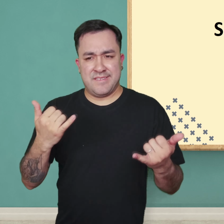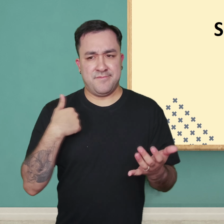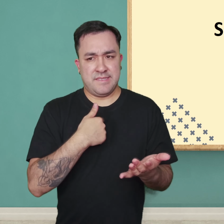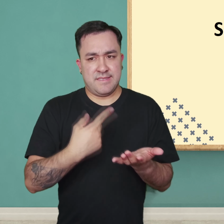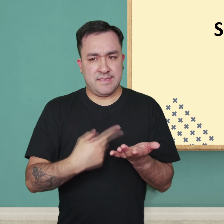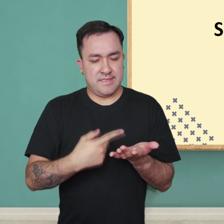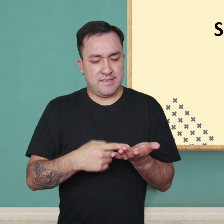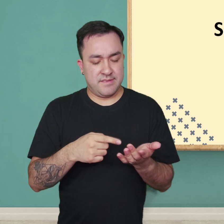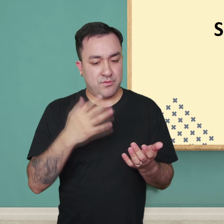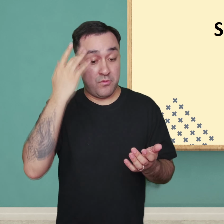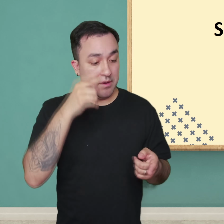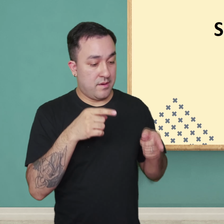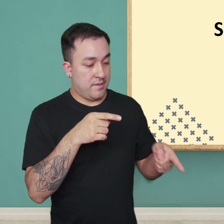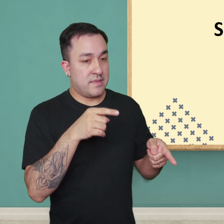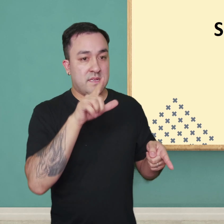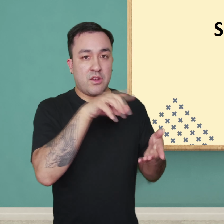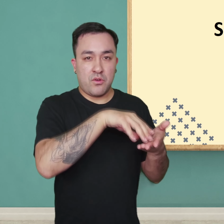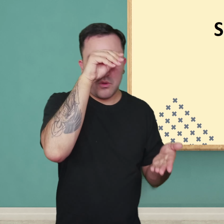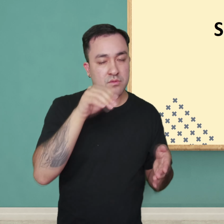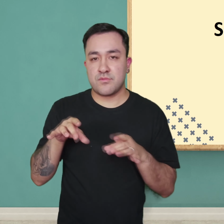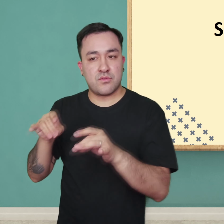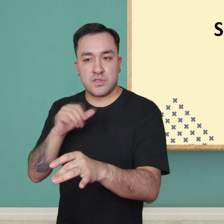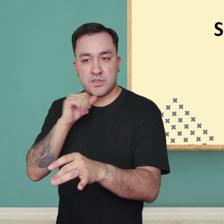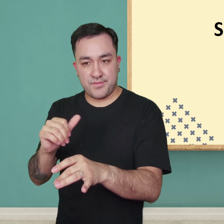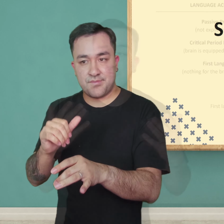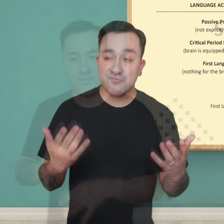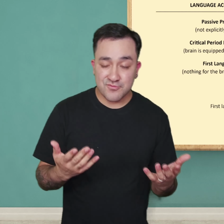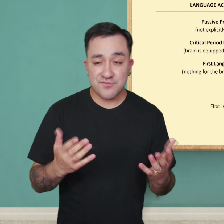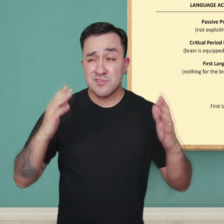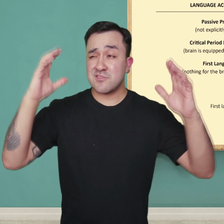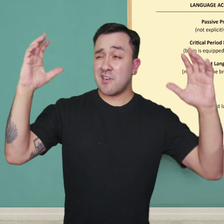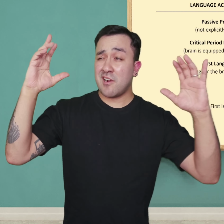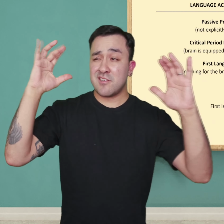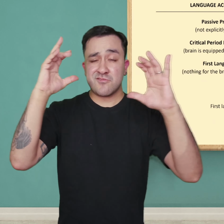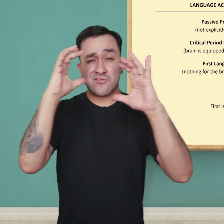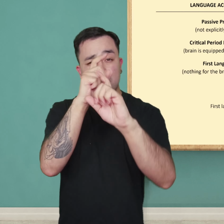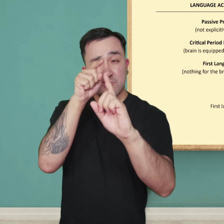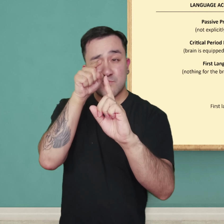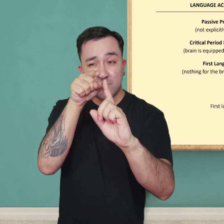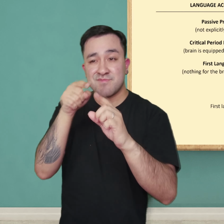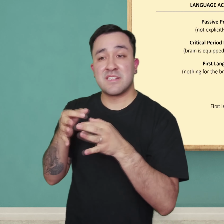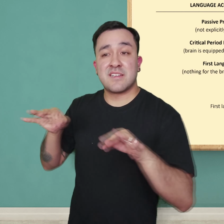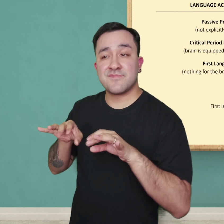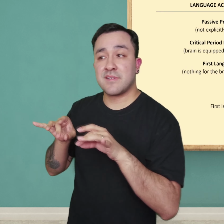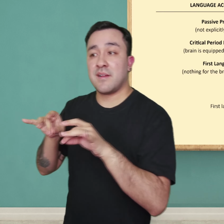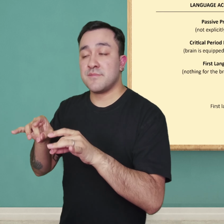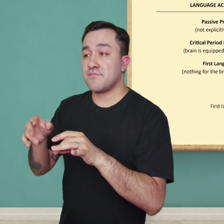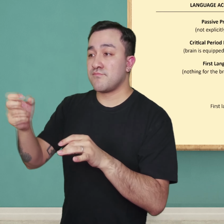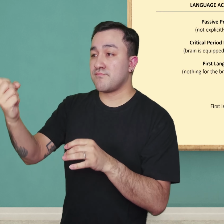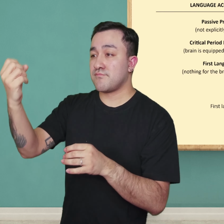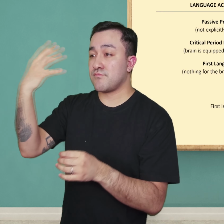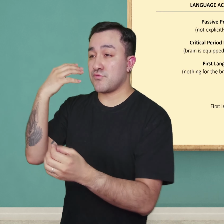learn about parts of the brain and how their role in language learning. To put it a little too simply, language acquisition is a